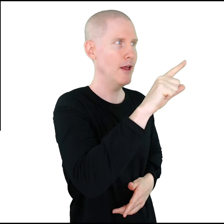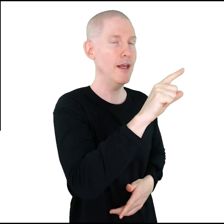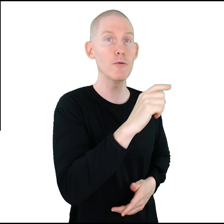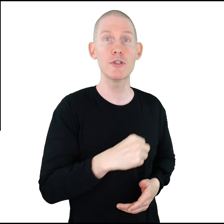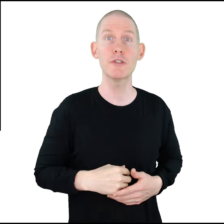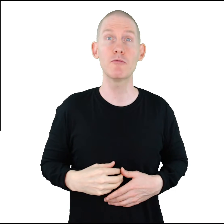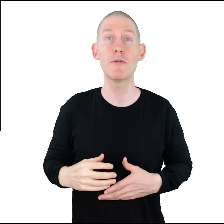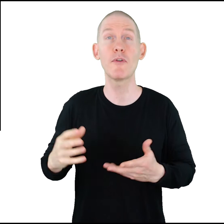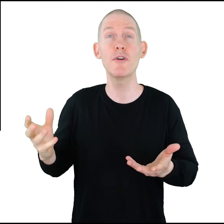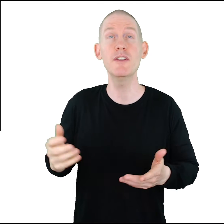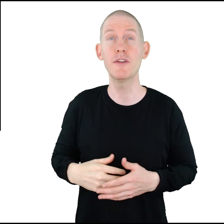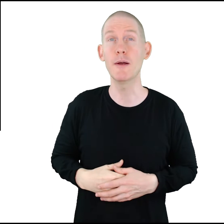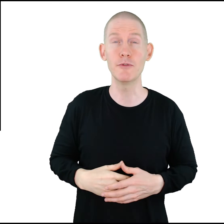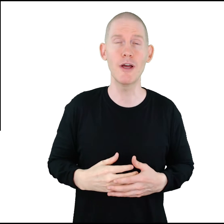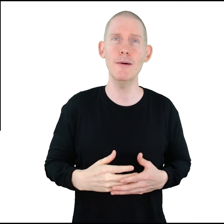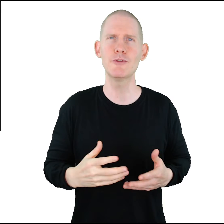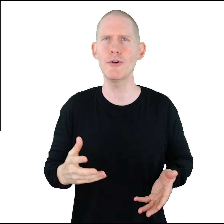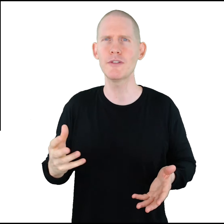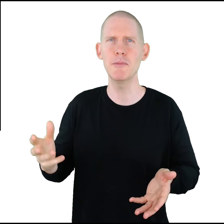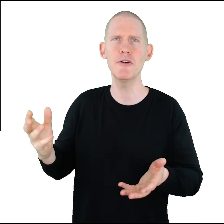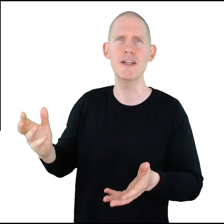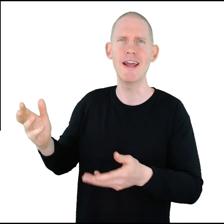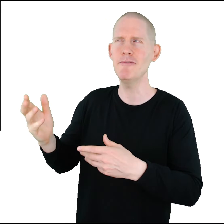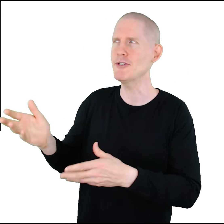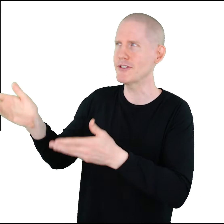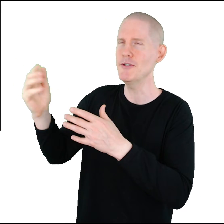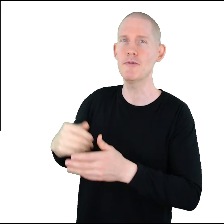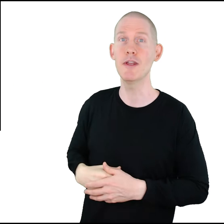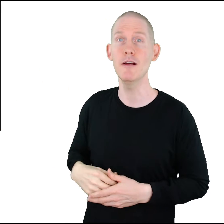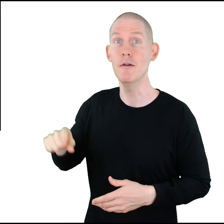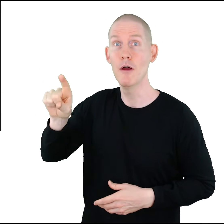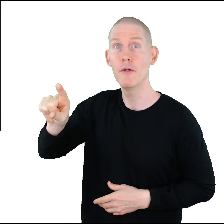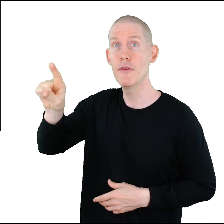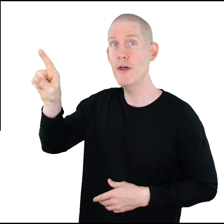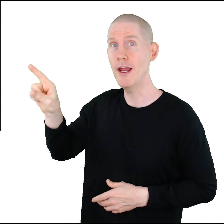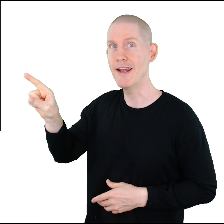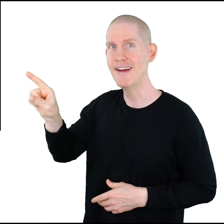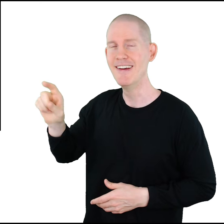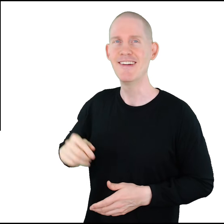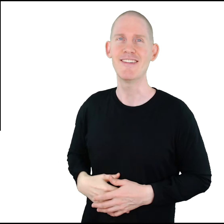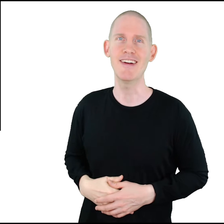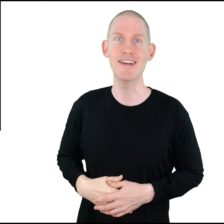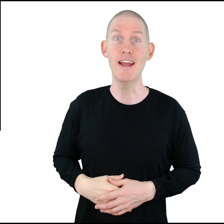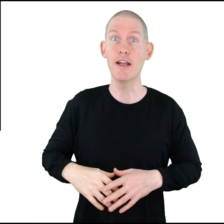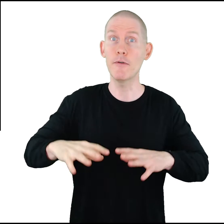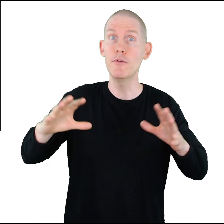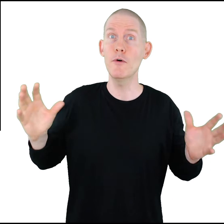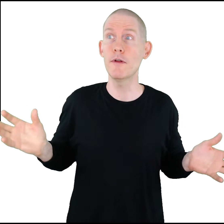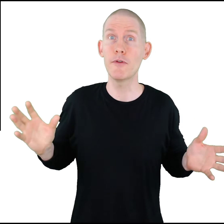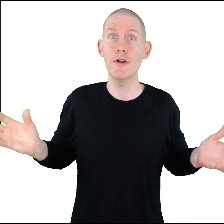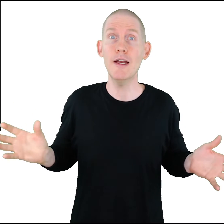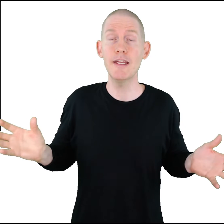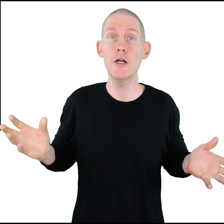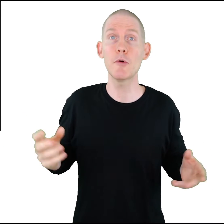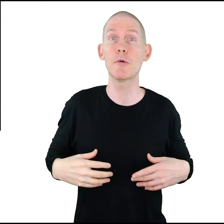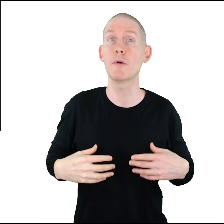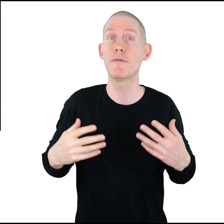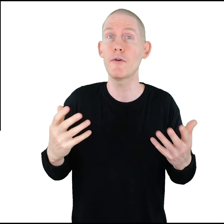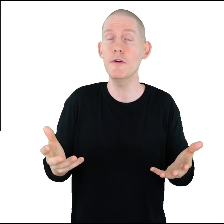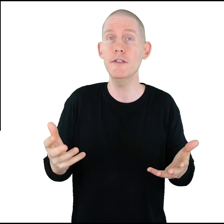We're just referring to them. Tom, George, Mary, and Henry are sitting over there. They, right. Now, if they're not here, but we're referring to